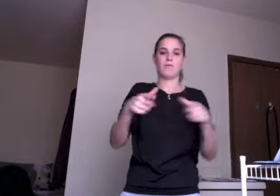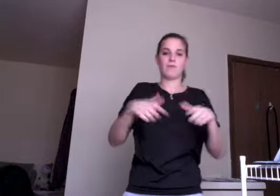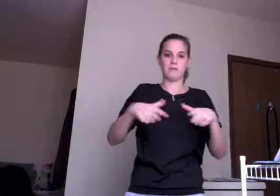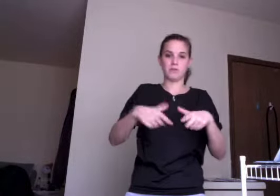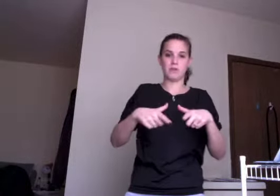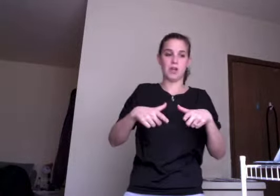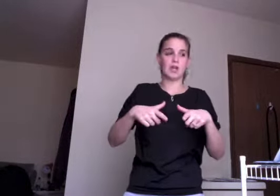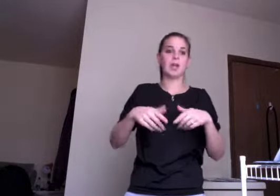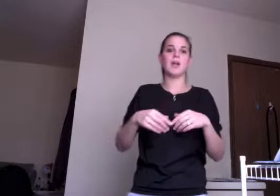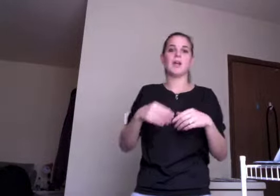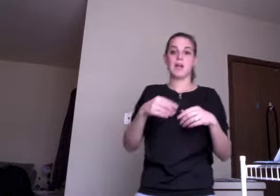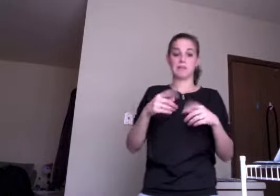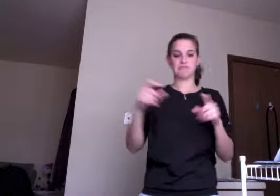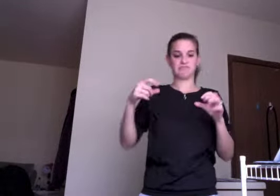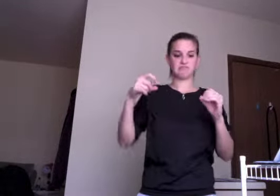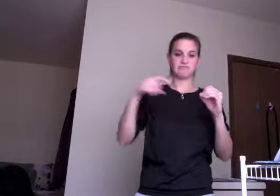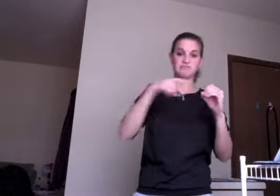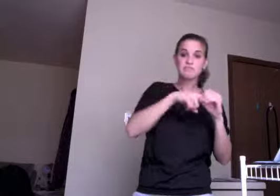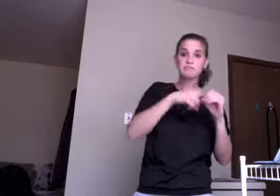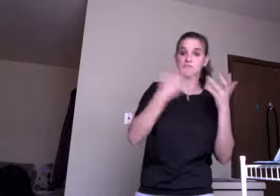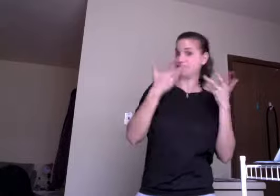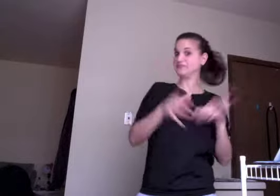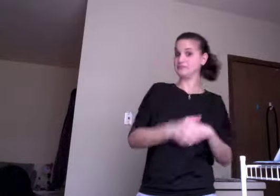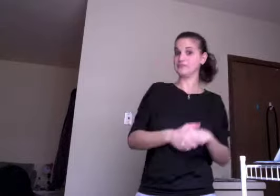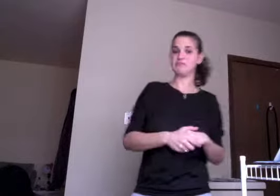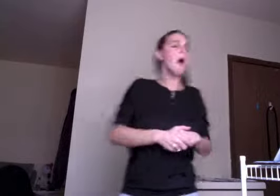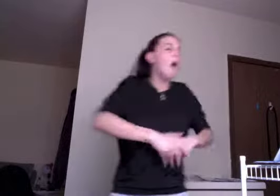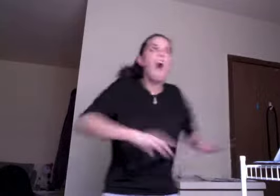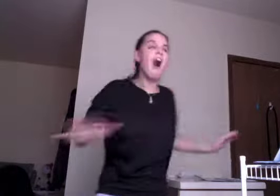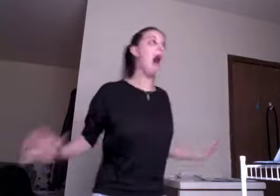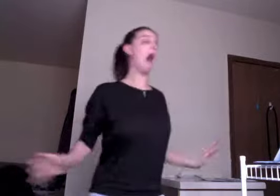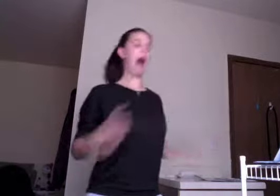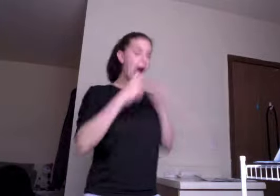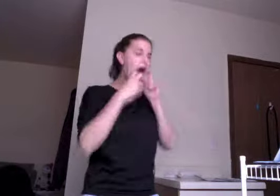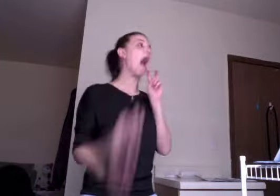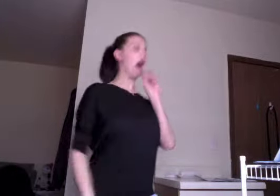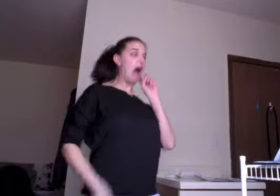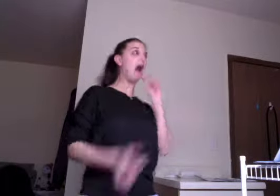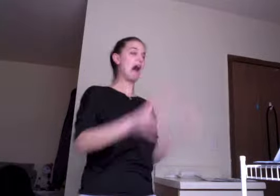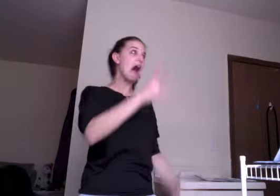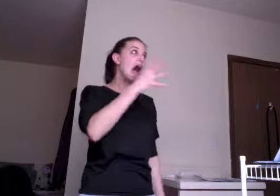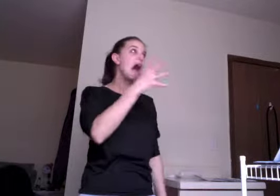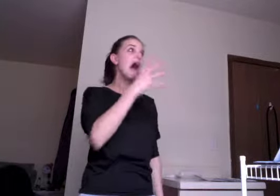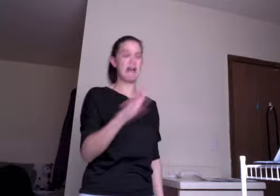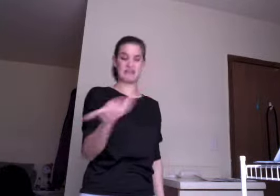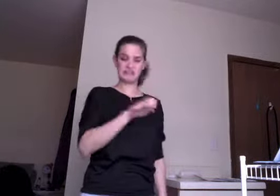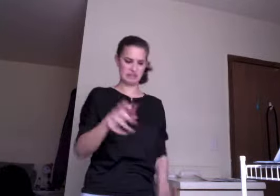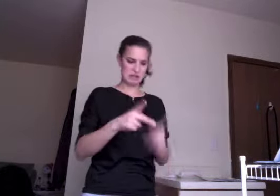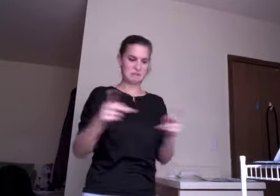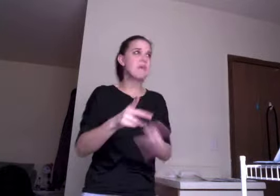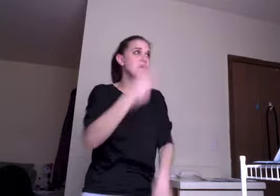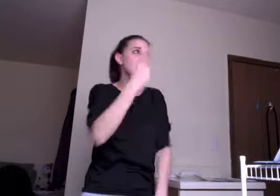drops and she goes mom like where do you go to the bathroom and I said I know